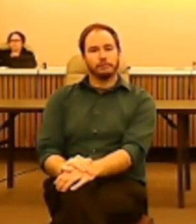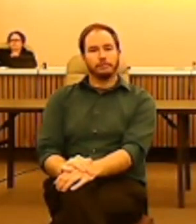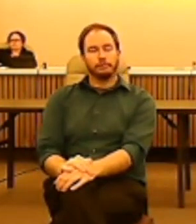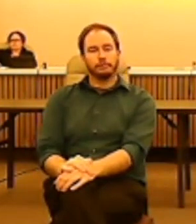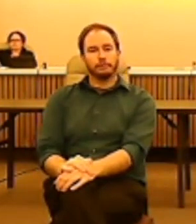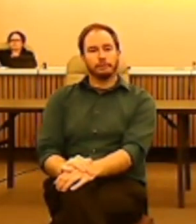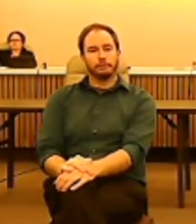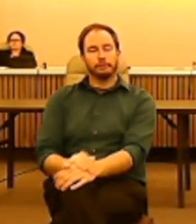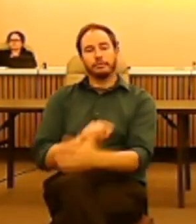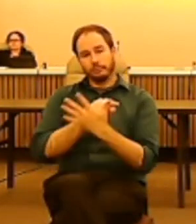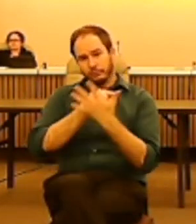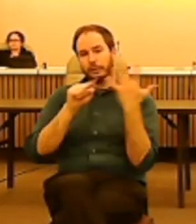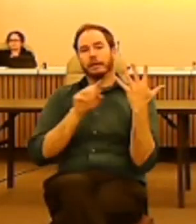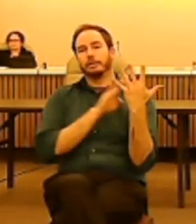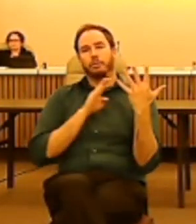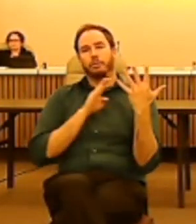Anything from the town board?